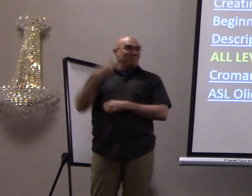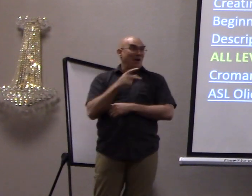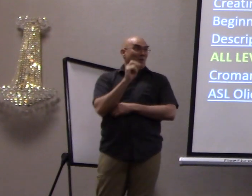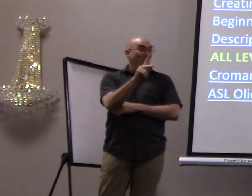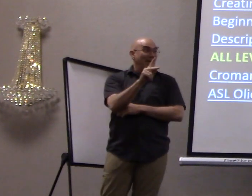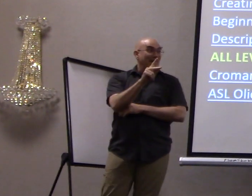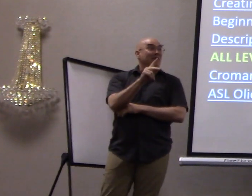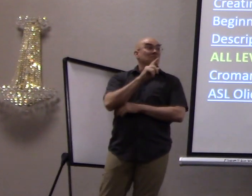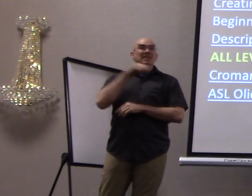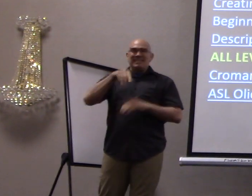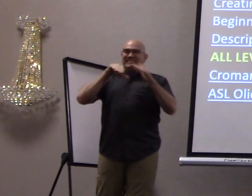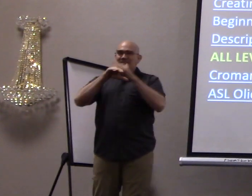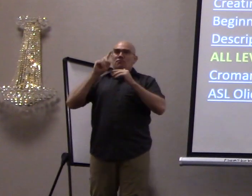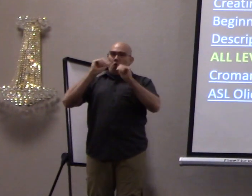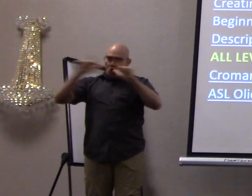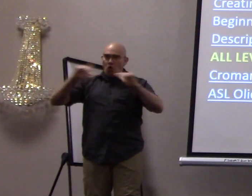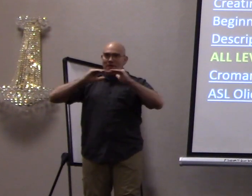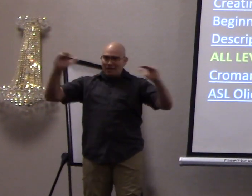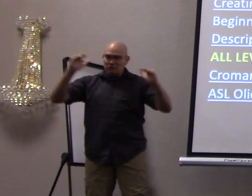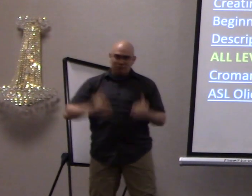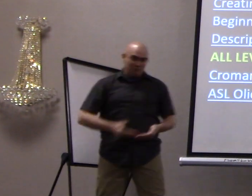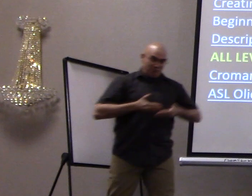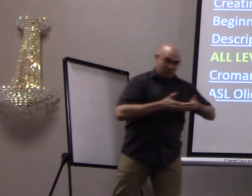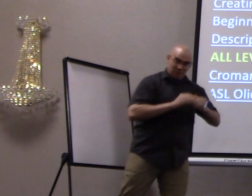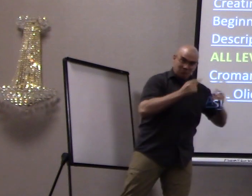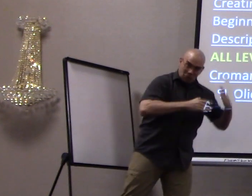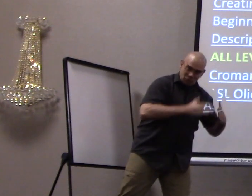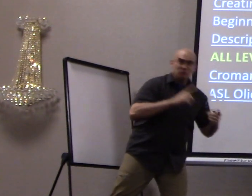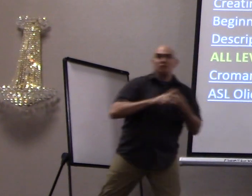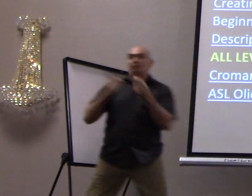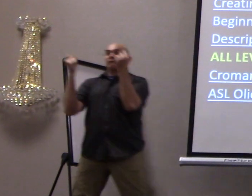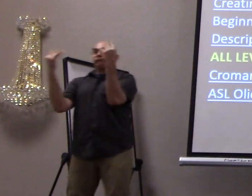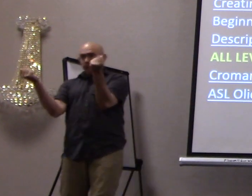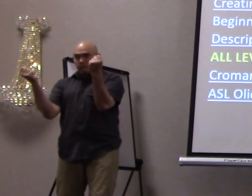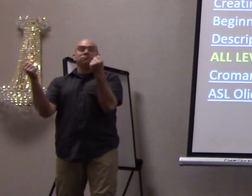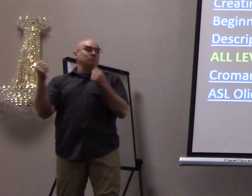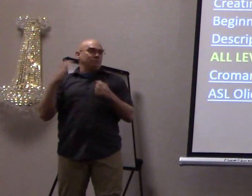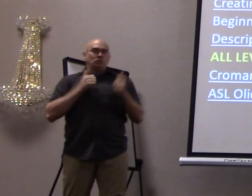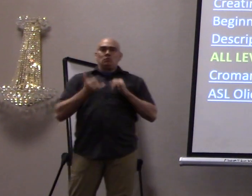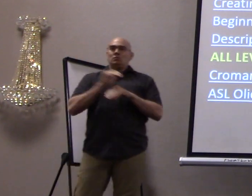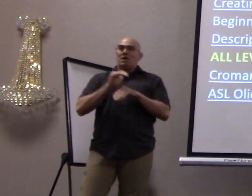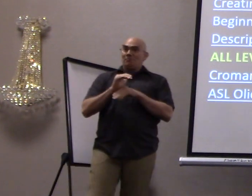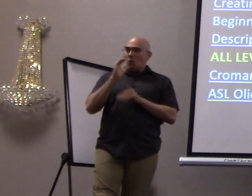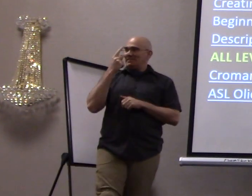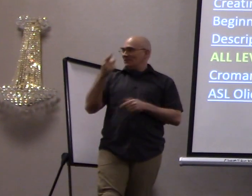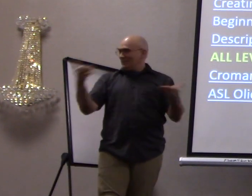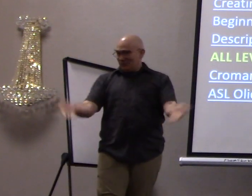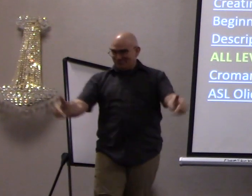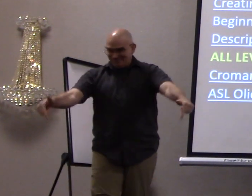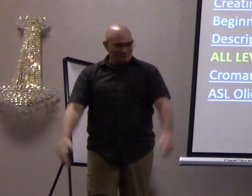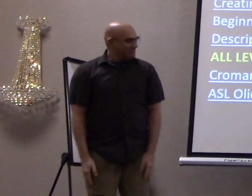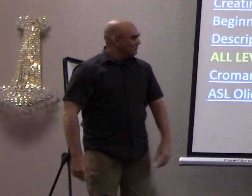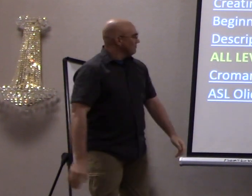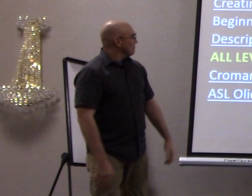once you take your tour, come back here and watch the show. This is accessible for all levels, from fledgling to advanced.